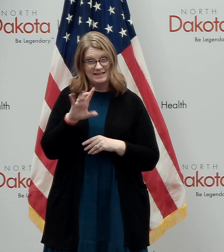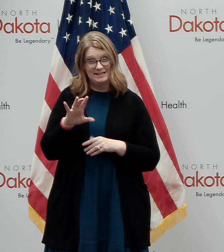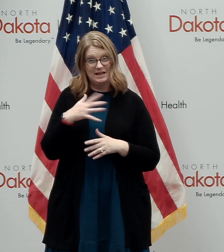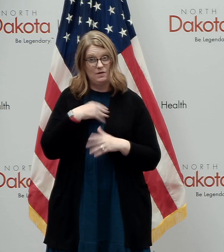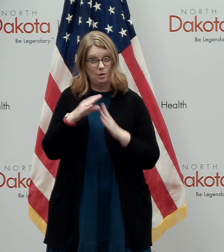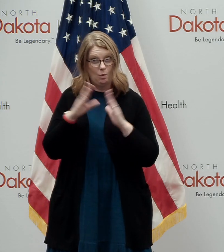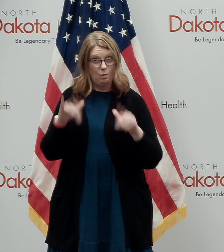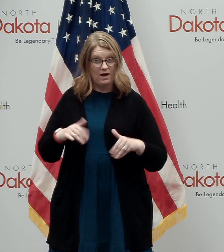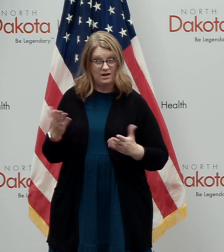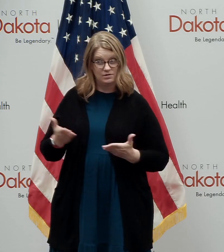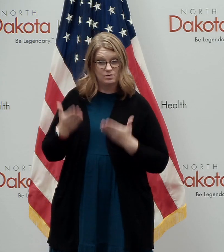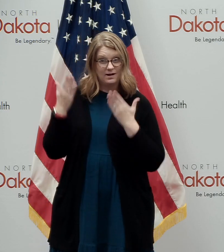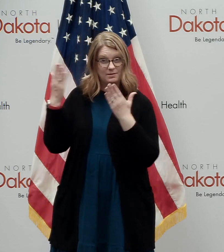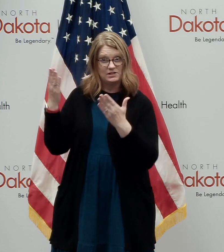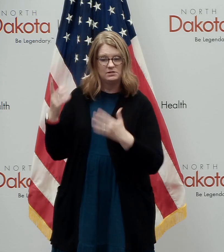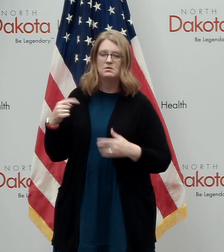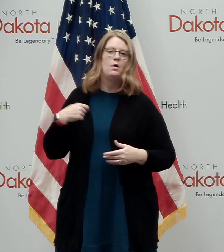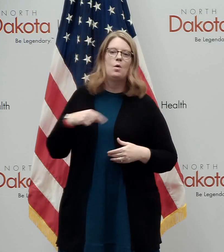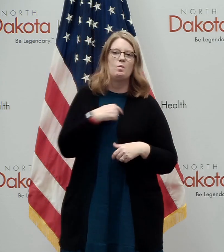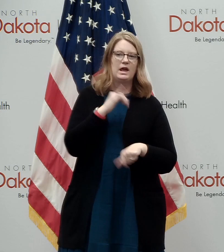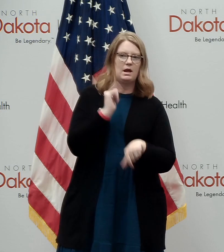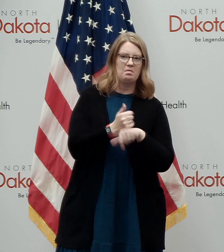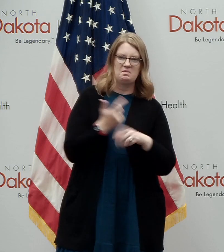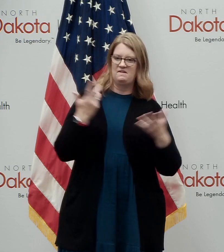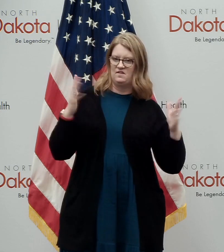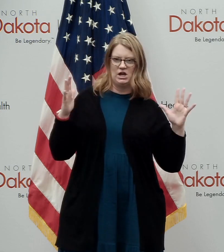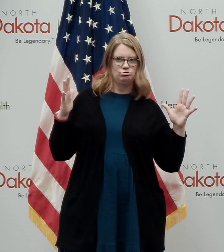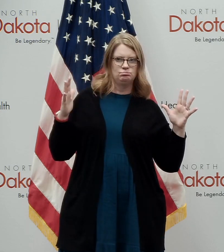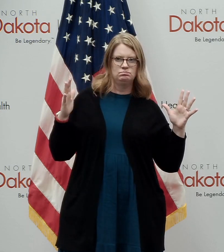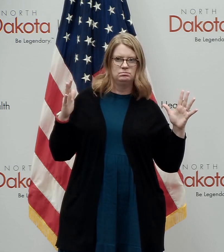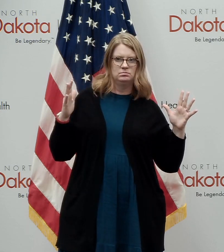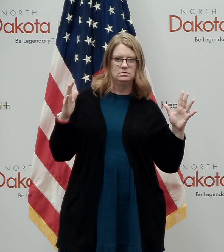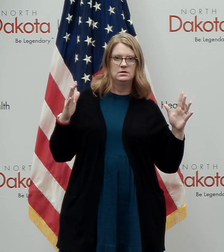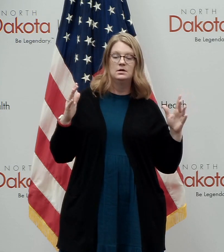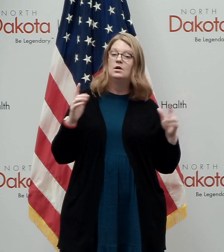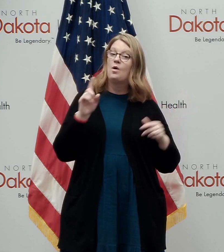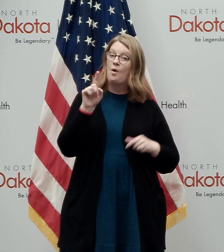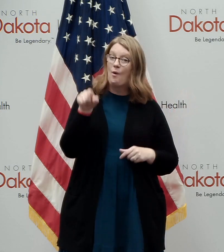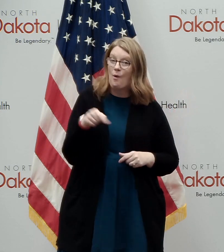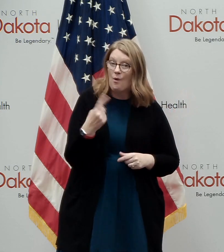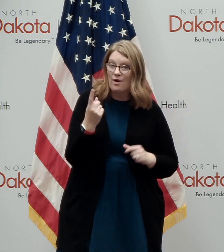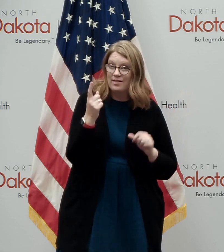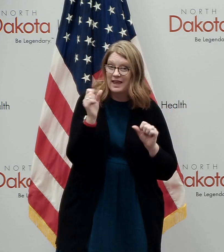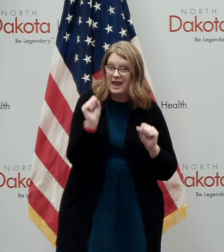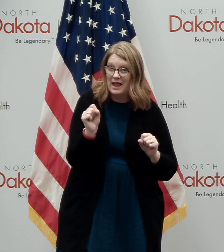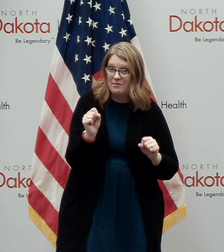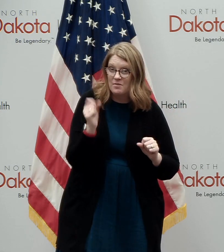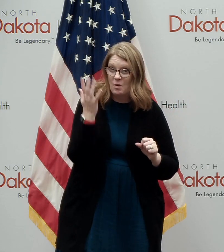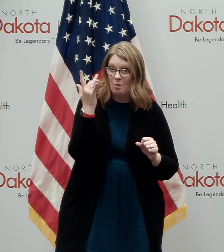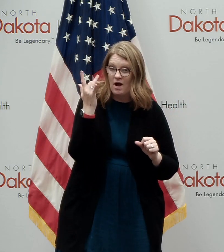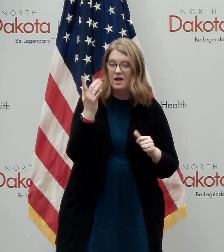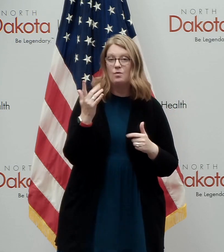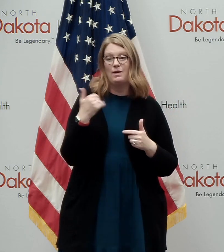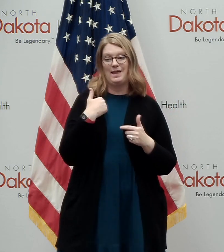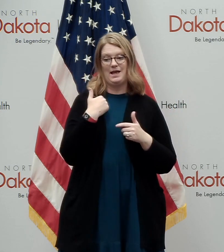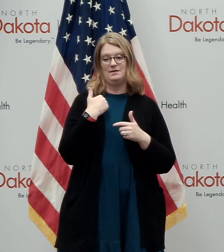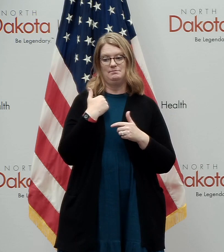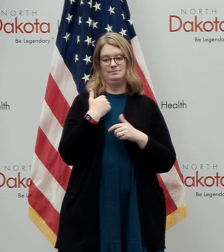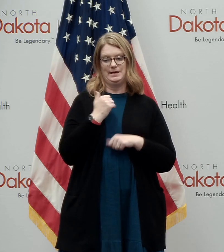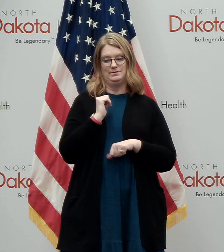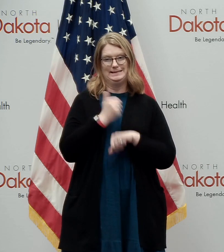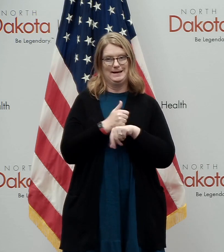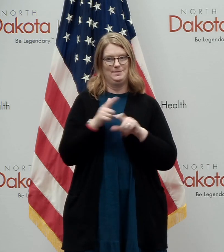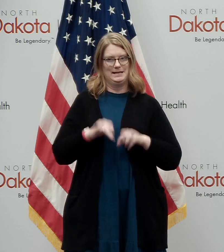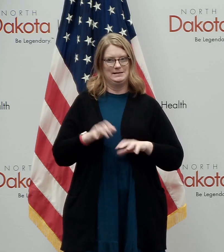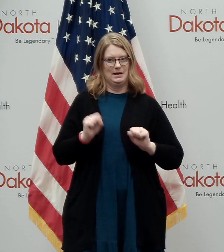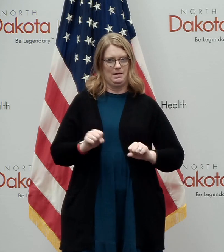of doing weekly testing, we had been doing that in North Dakota. We were only able to do that because we had built up the testing capacity. I mean, there was very few